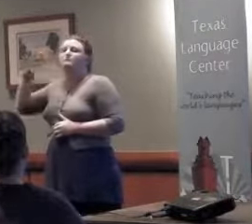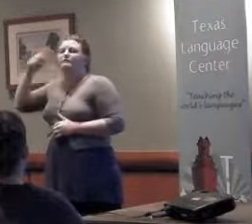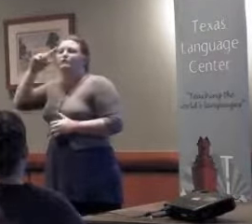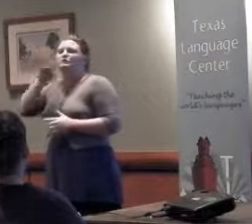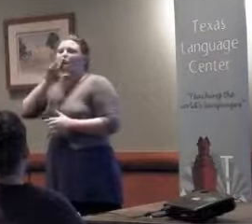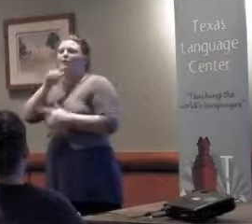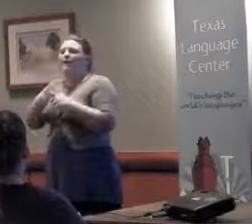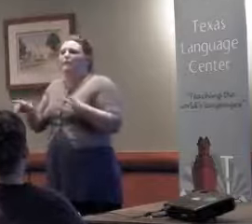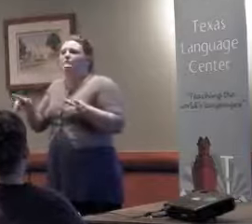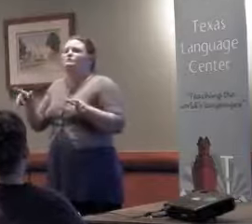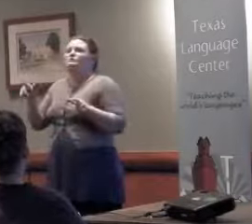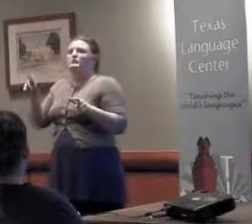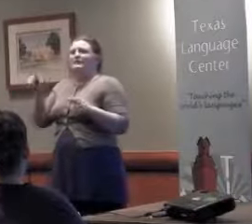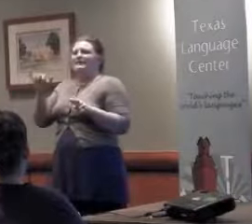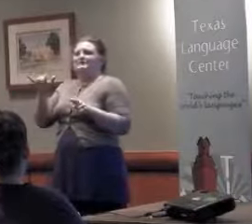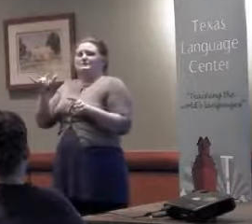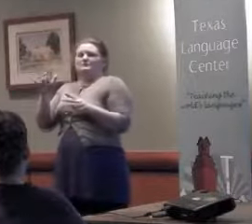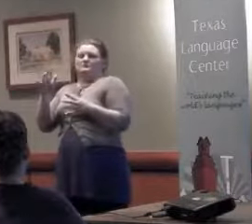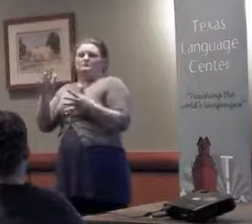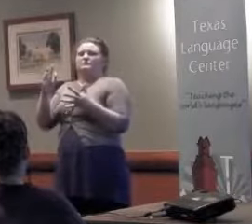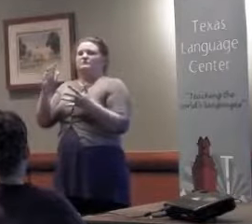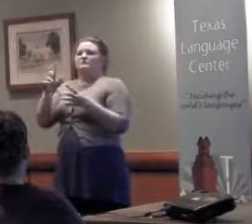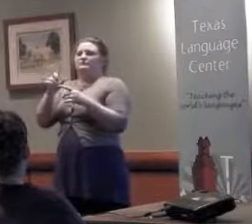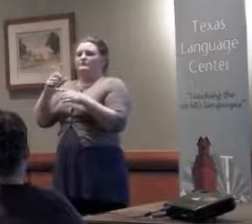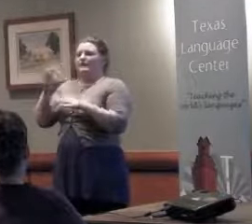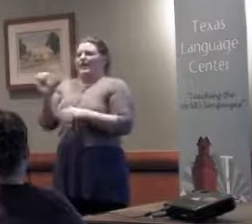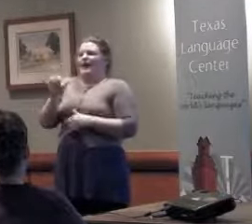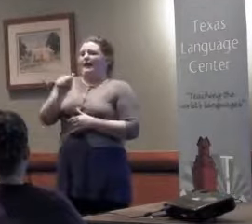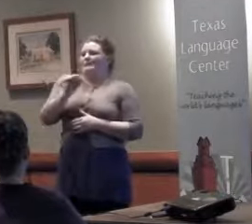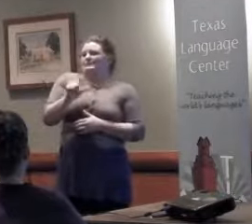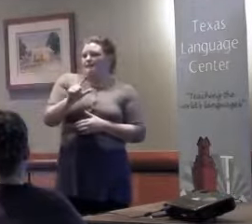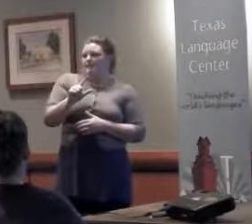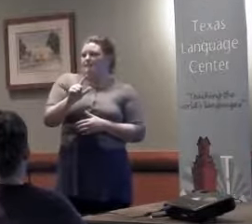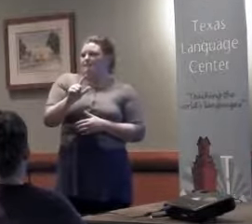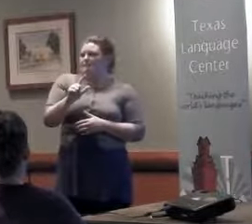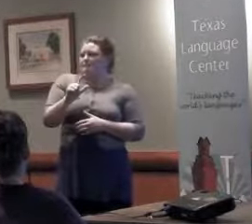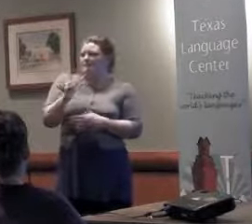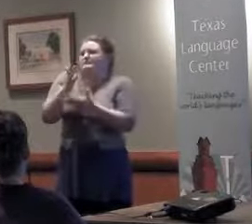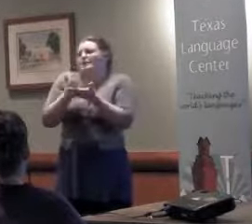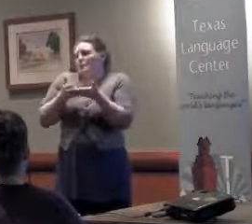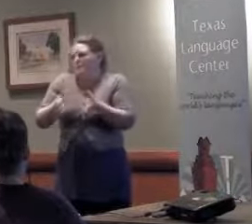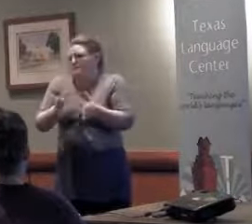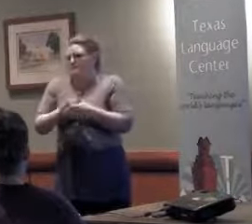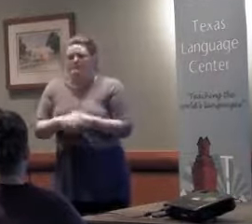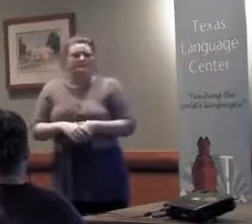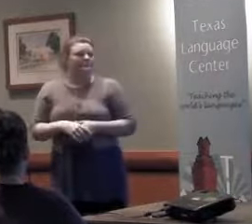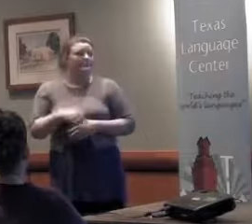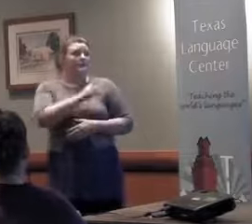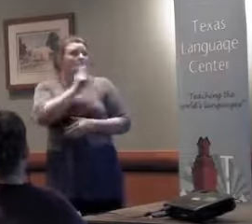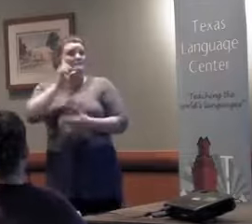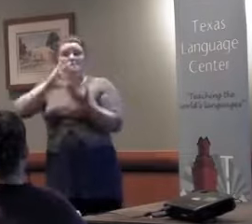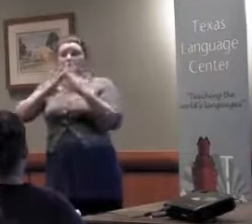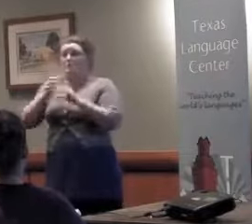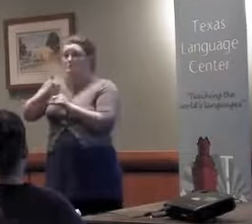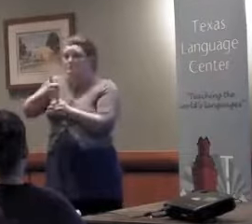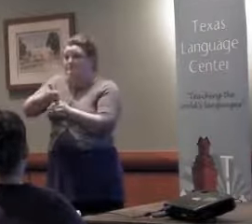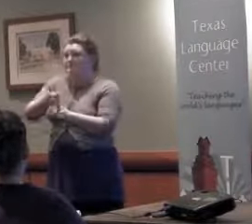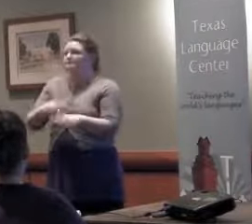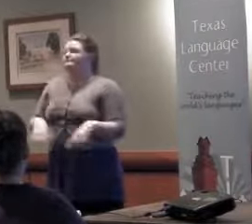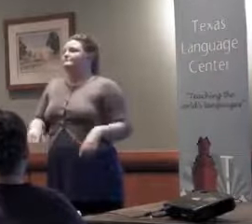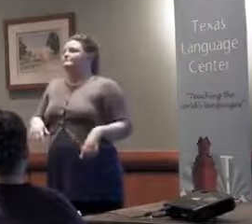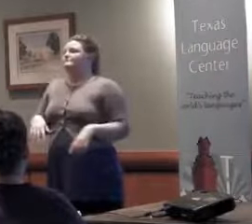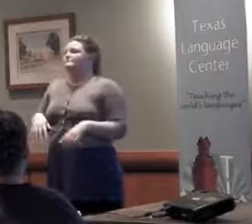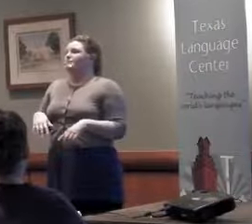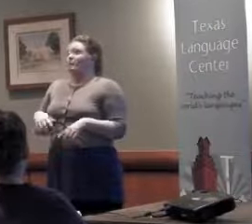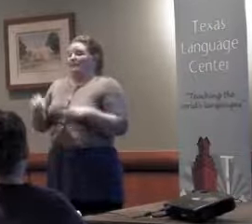layered with the lexical items. That's the way ASL is in some ways. The deaf community itself,